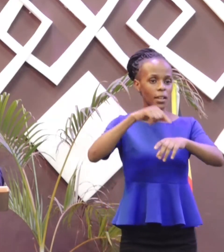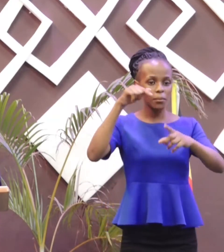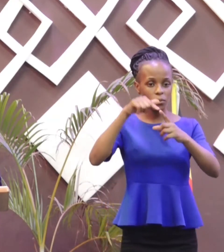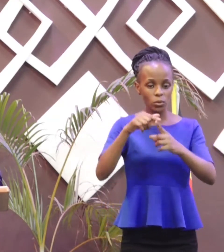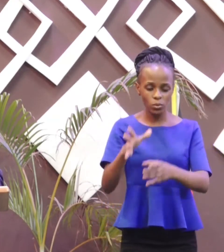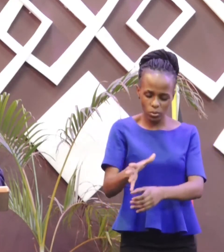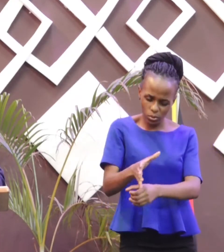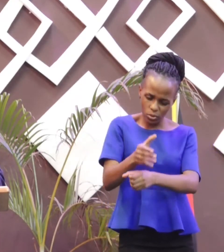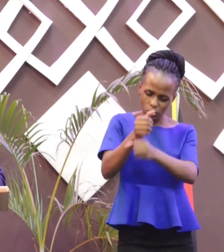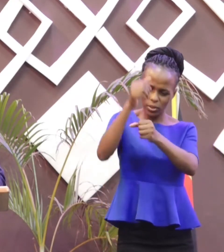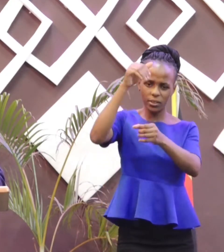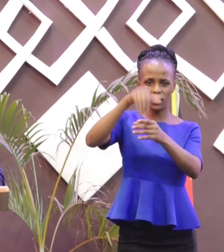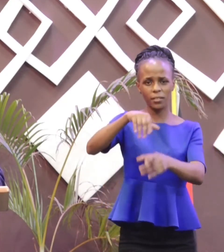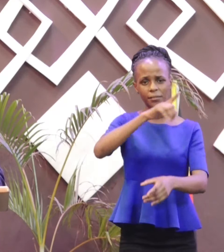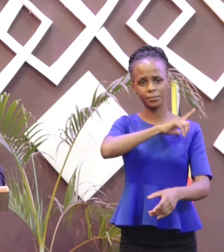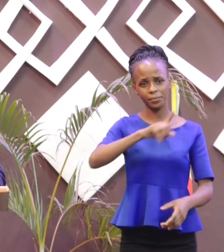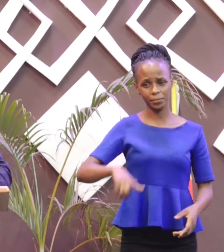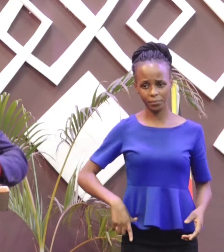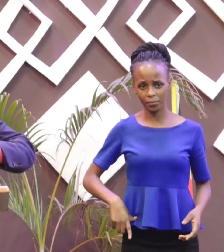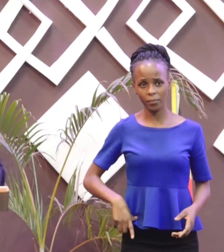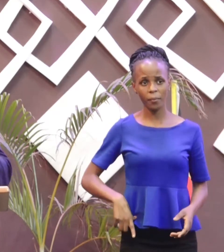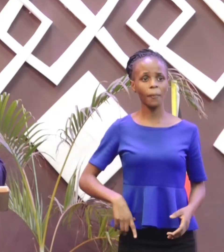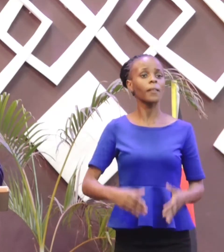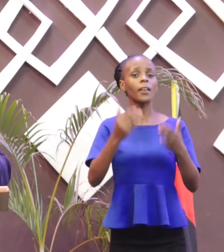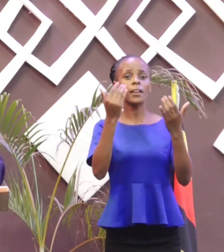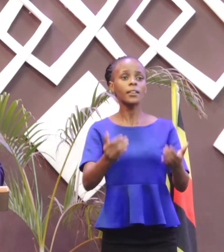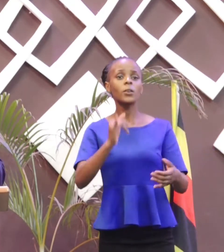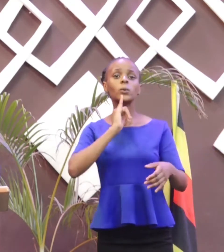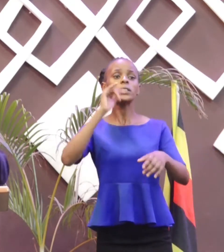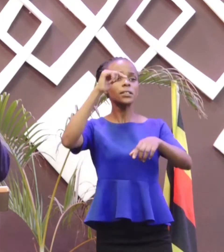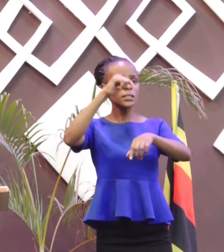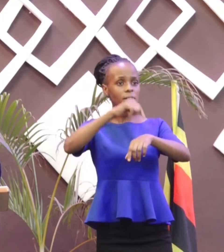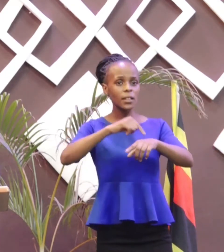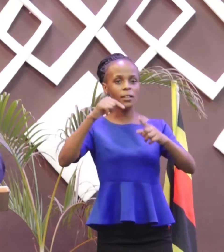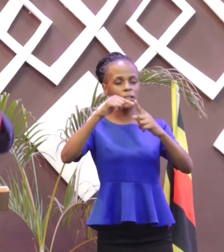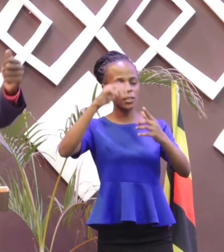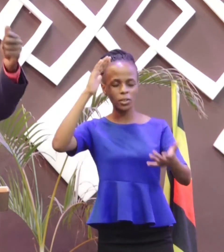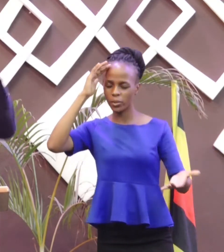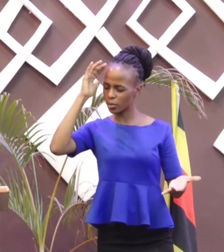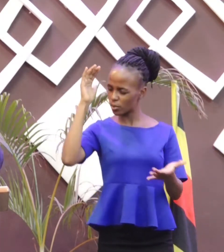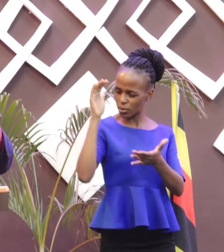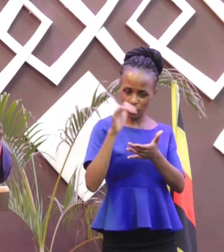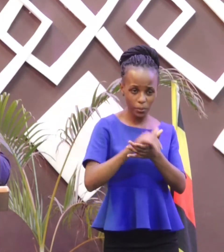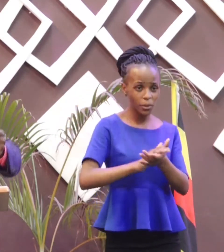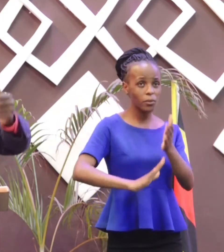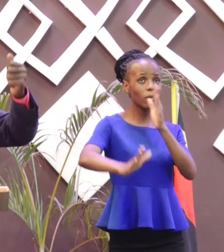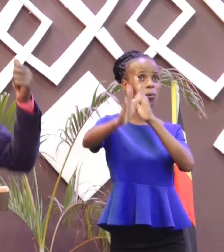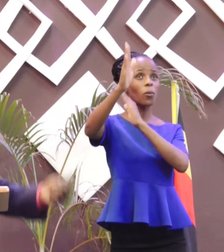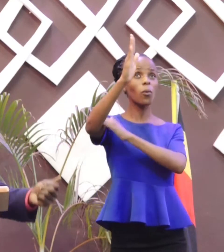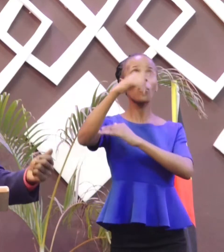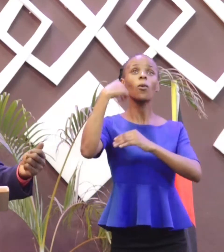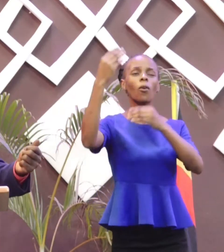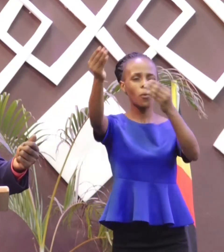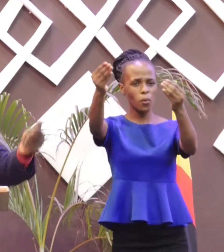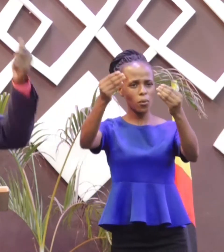Lord. Che kisero kuberanga twesiga Katonda. It is time to believe that the God who gave grace to the